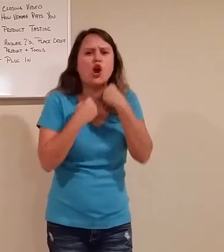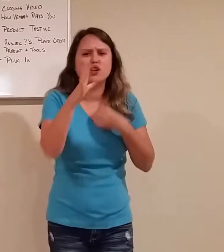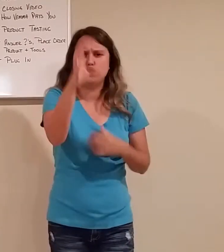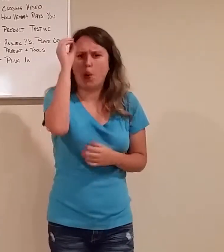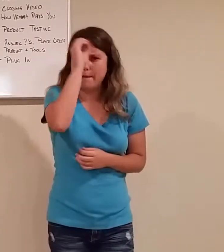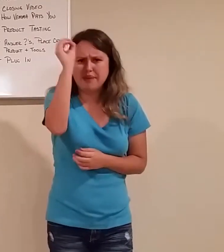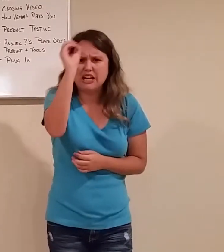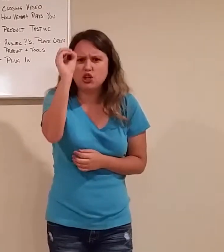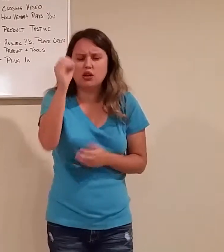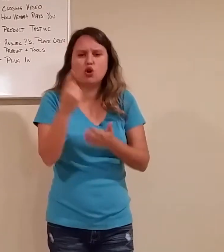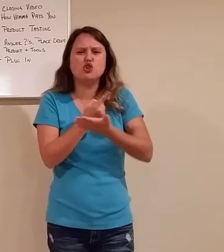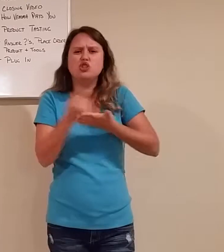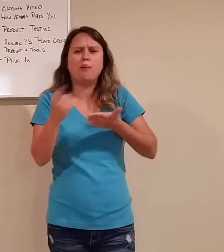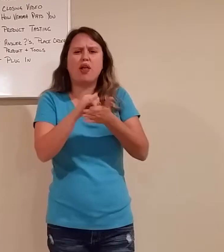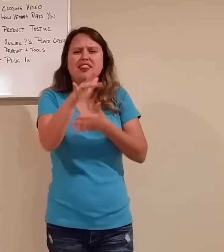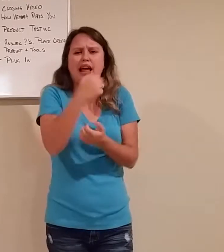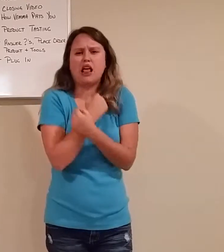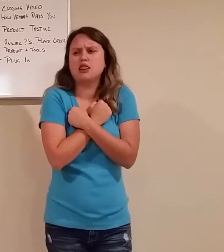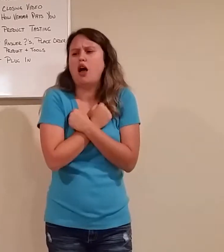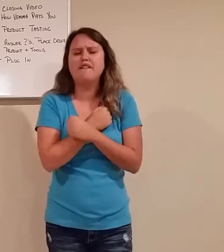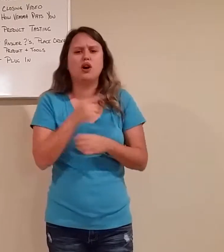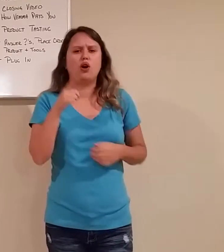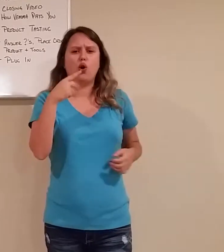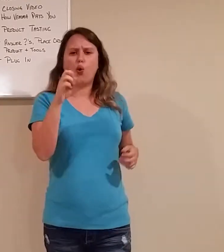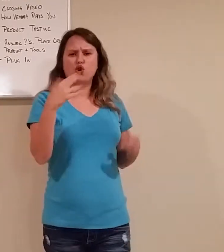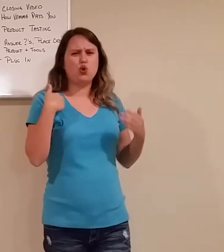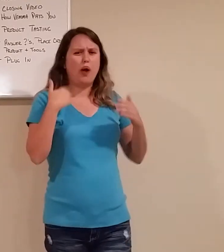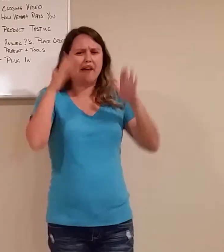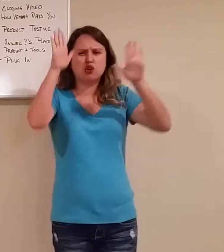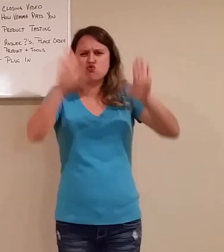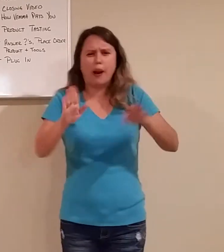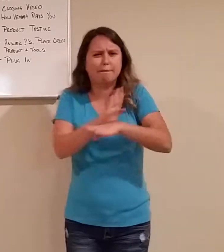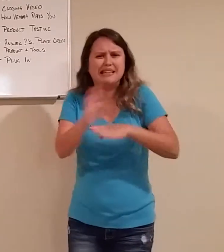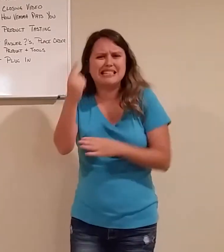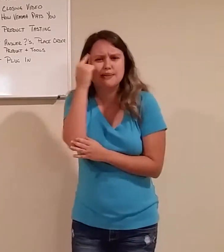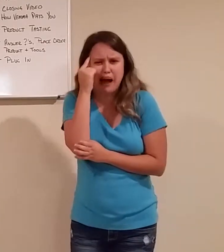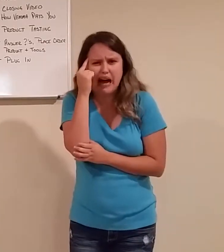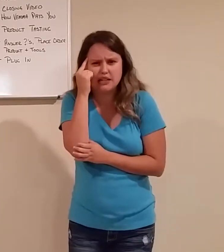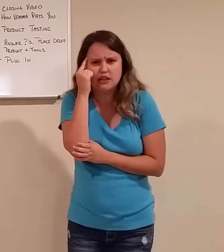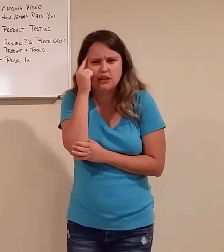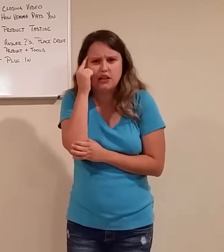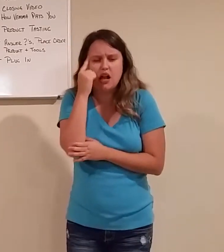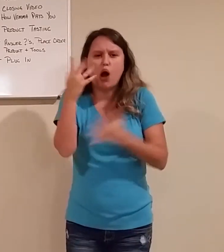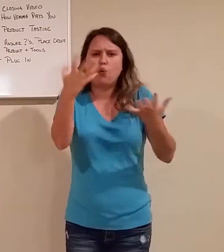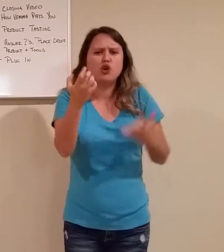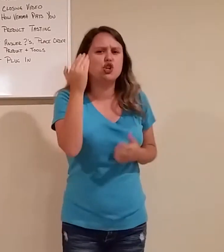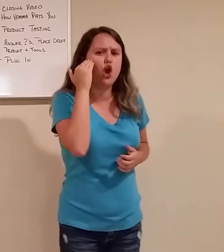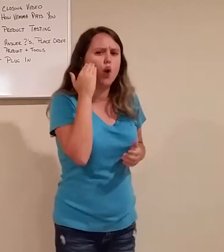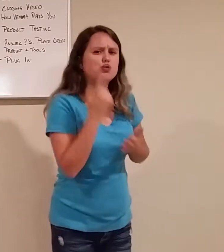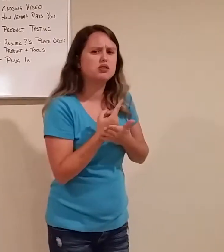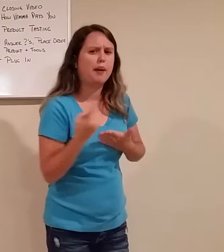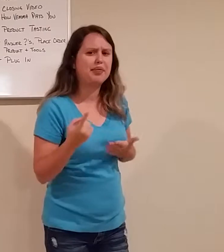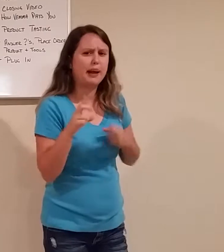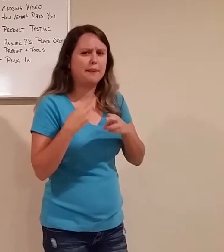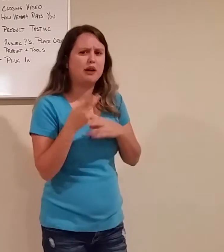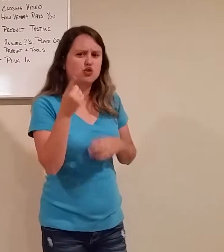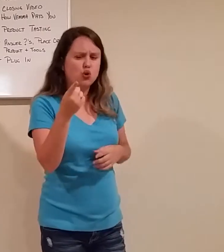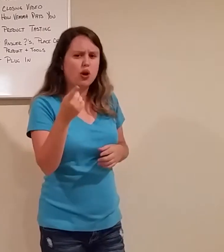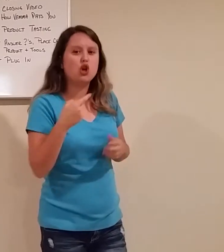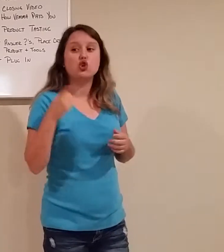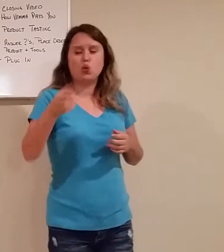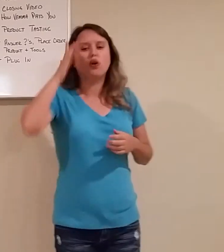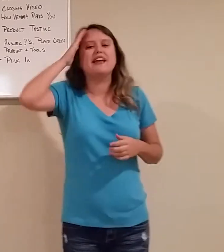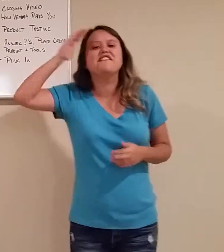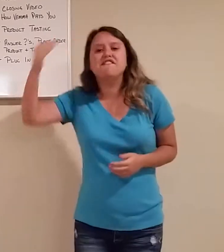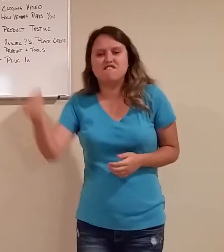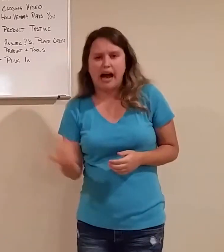somebody that I admire, or you've got such a great business mind. Something along those lines. We're going to invite them to another